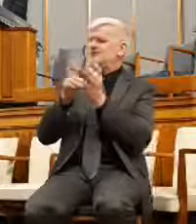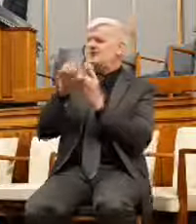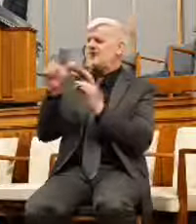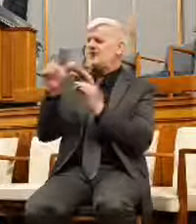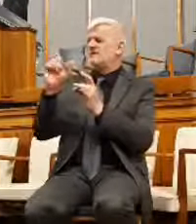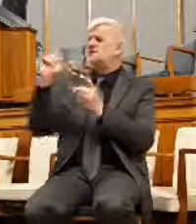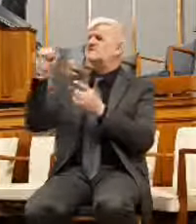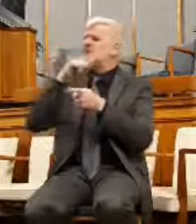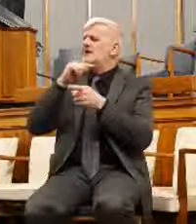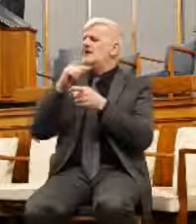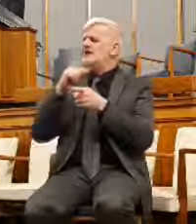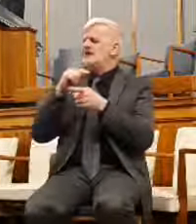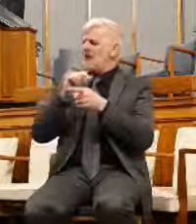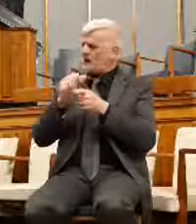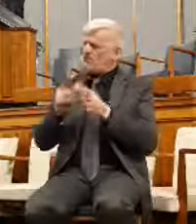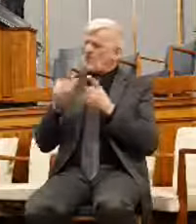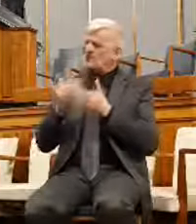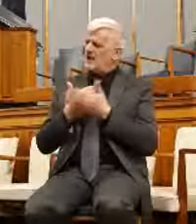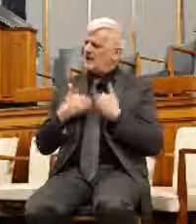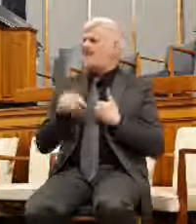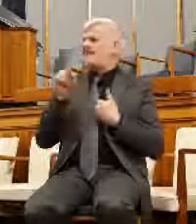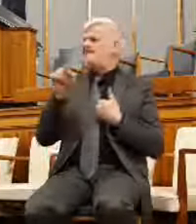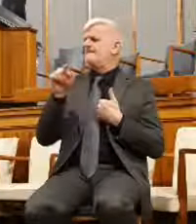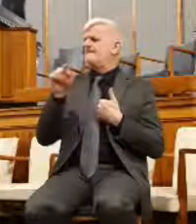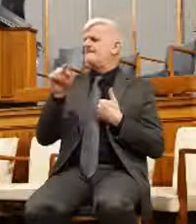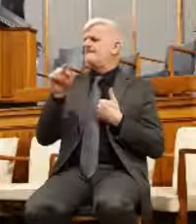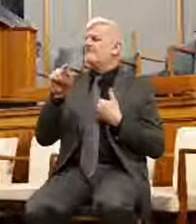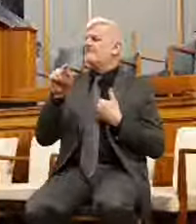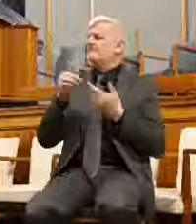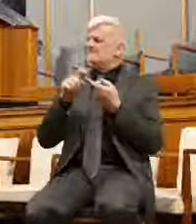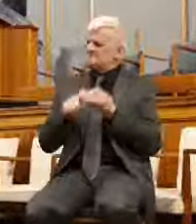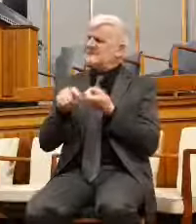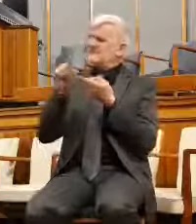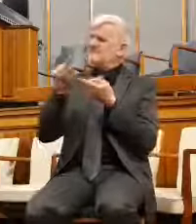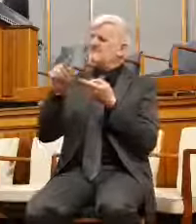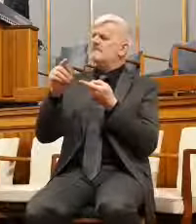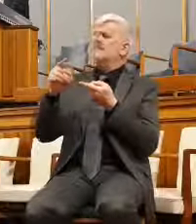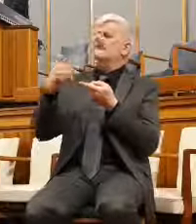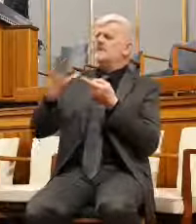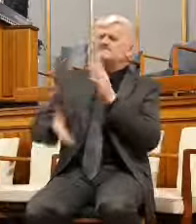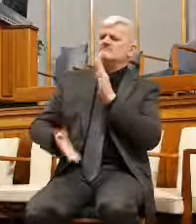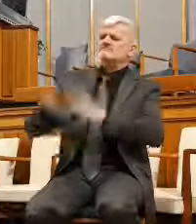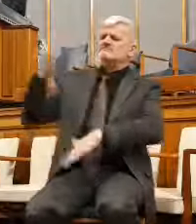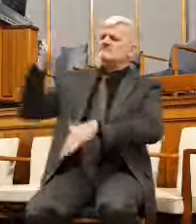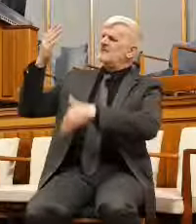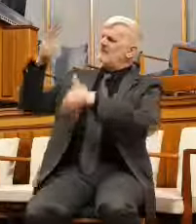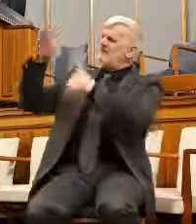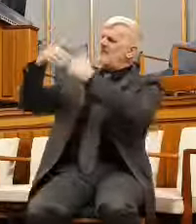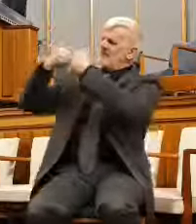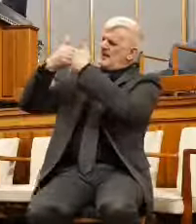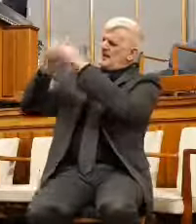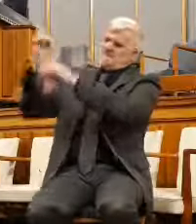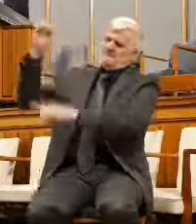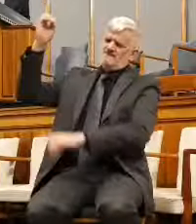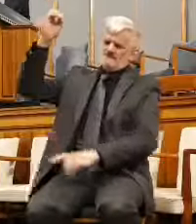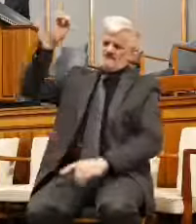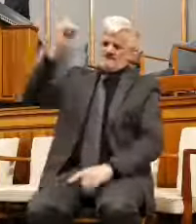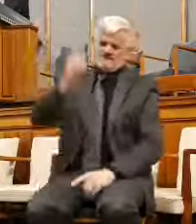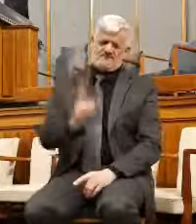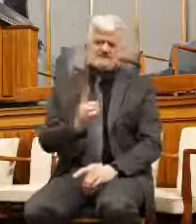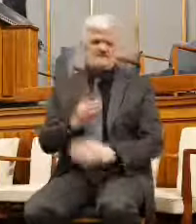Son, our Lord and Saviour, who came from heaven and earth to suffer and die on Calvary, to